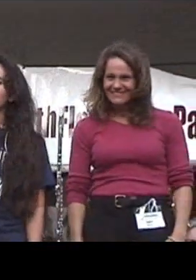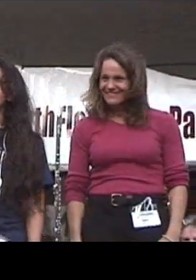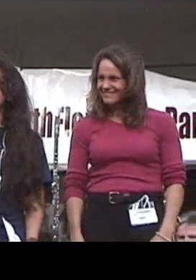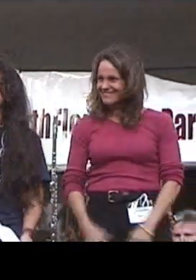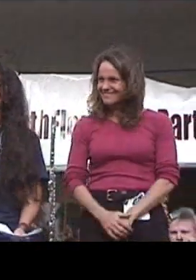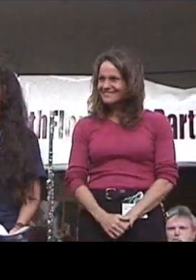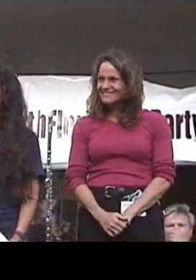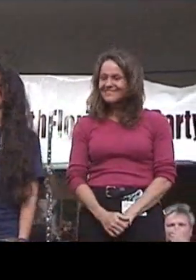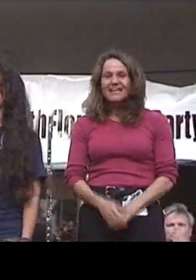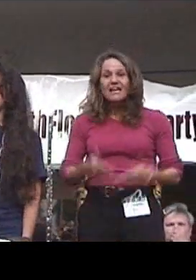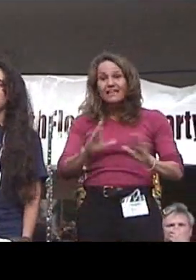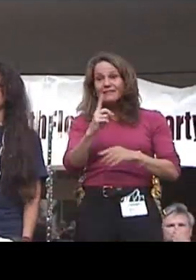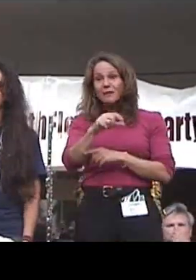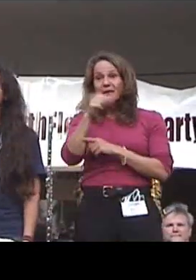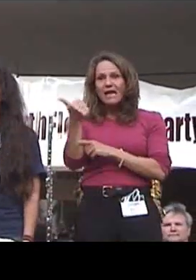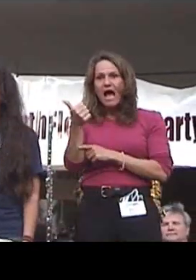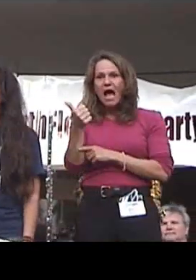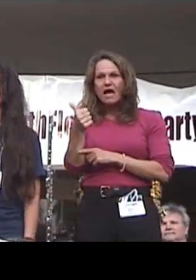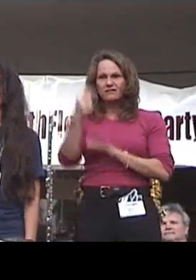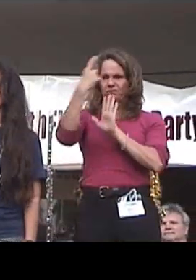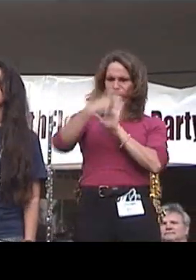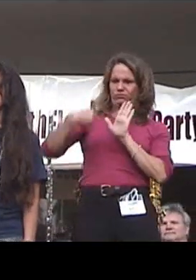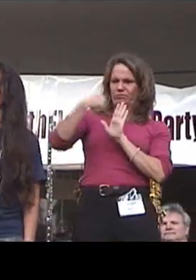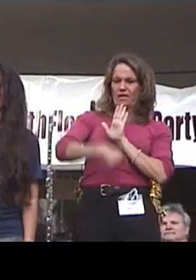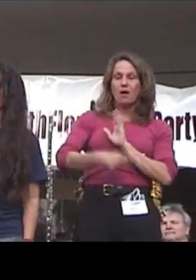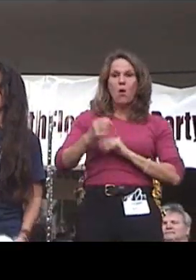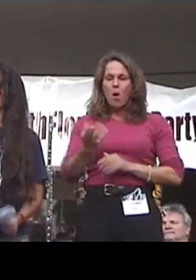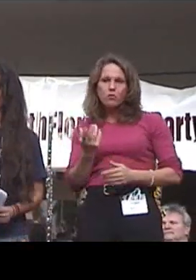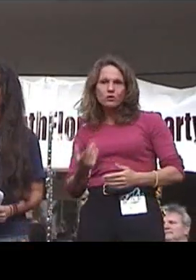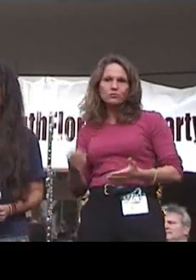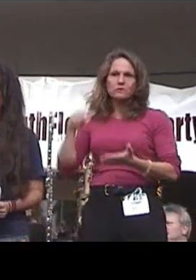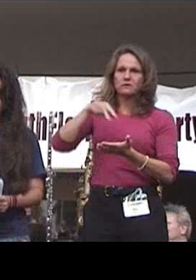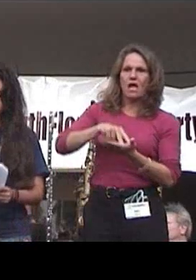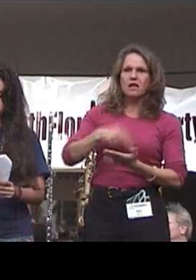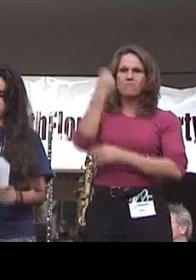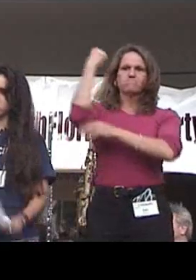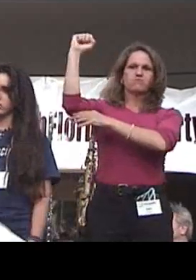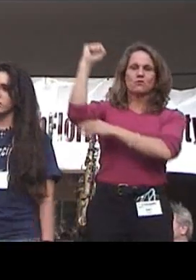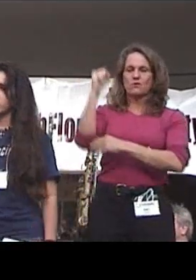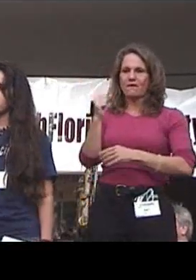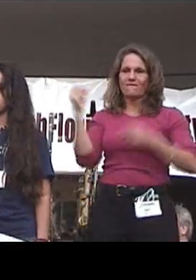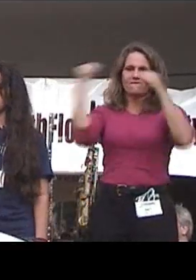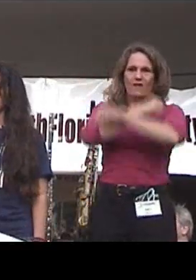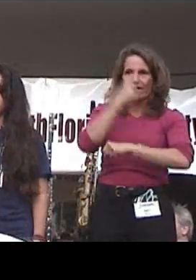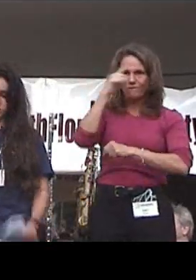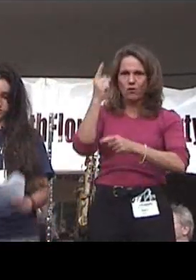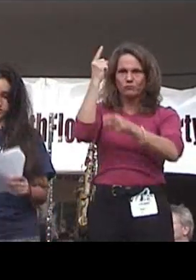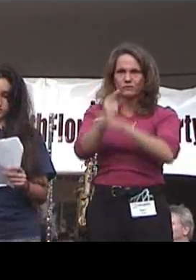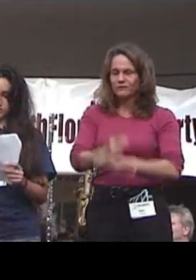Will you let someone else put down what you believe in, or will you stand up for what's right?